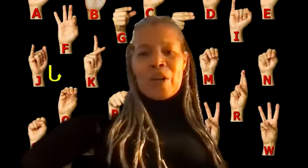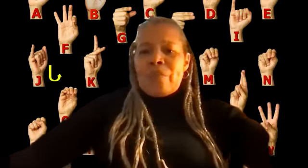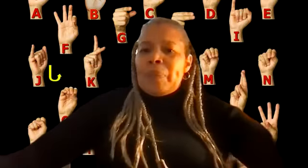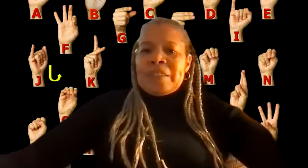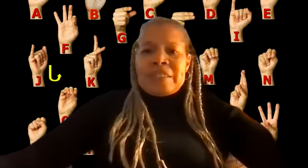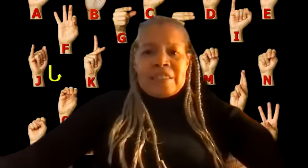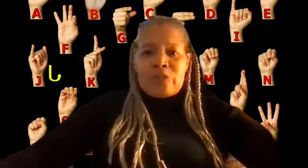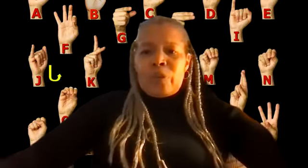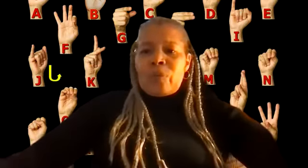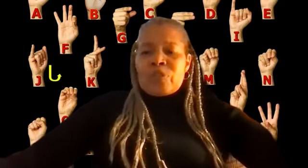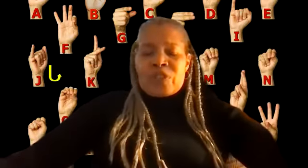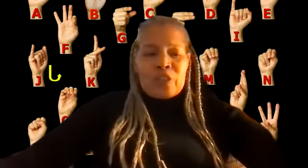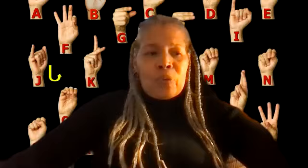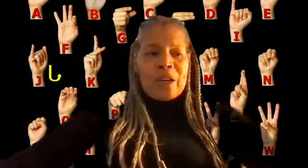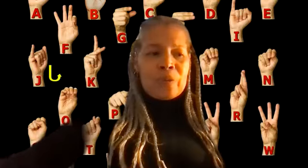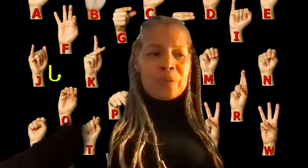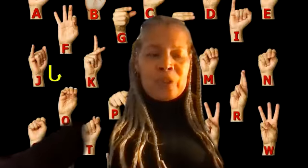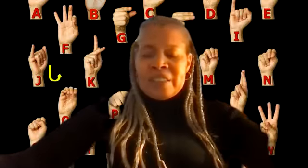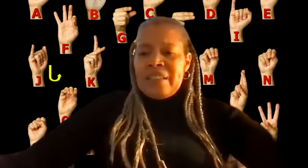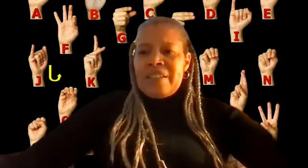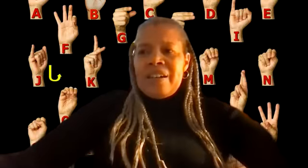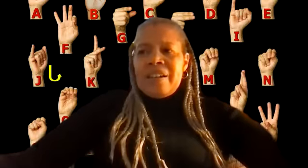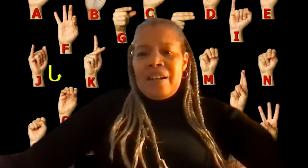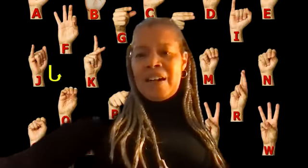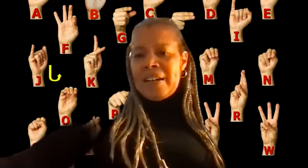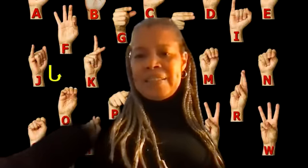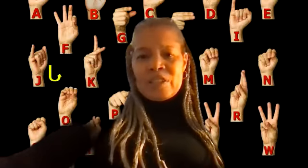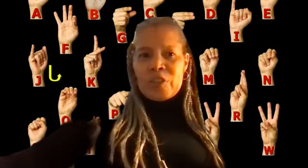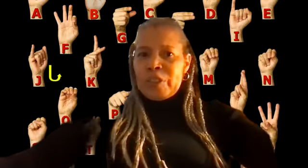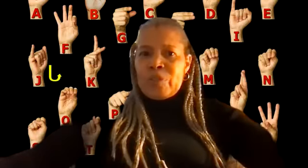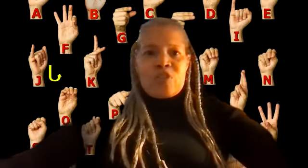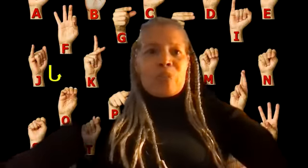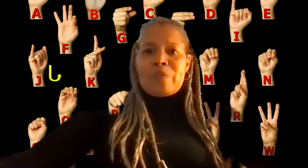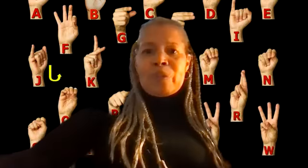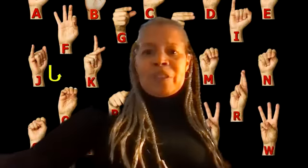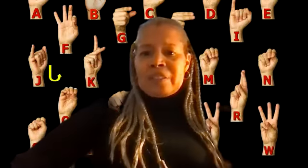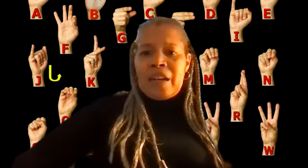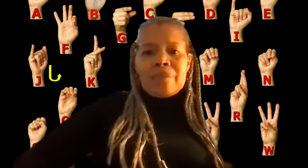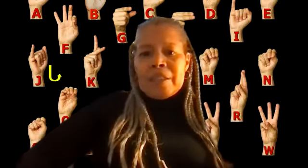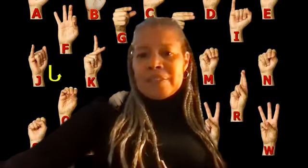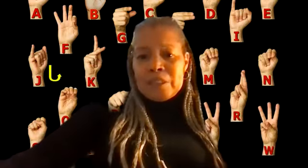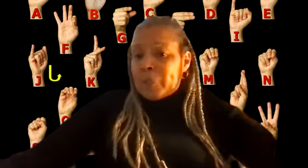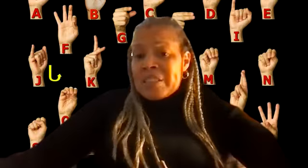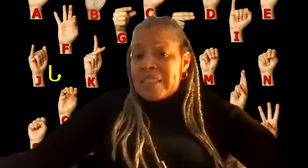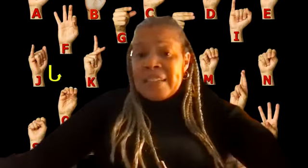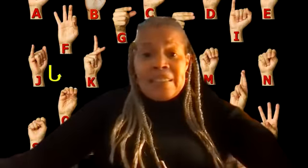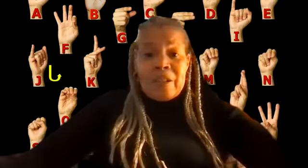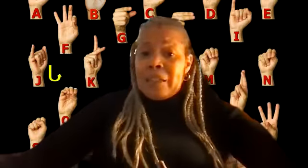white woman is successfully successful white woman working in, uh, it security, which is probably one of the top, uh, disciplines in it right now